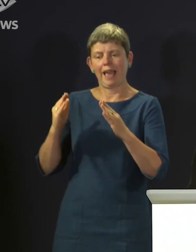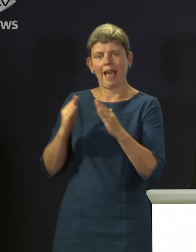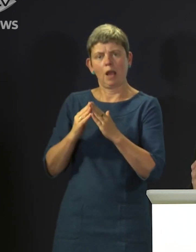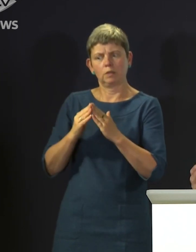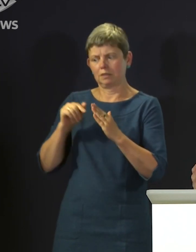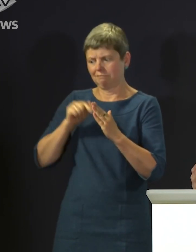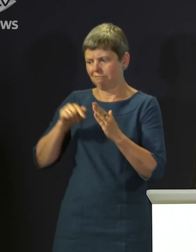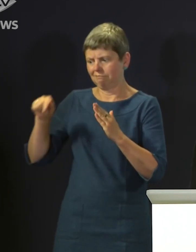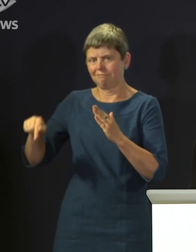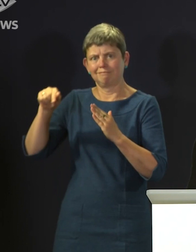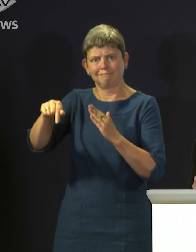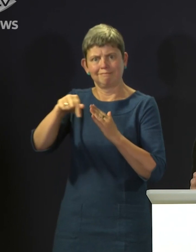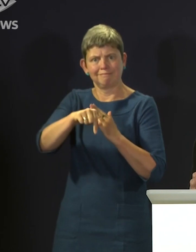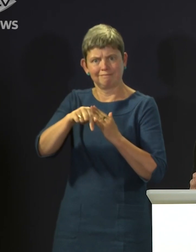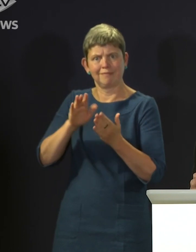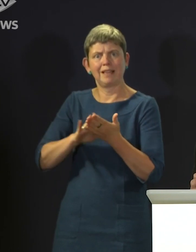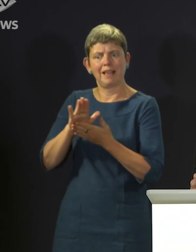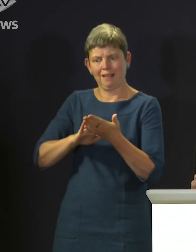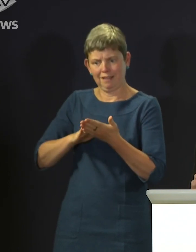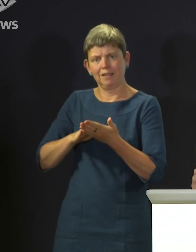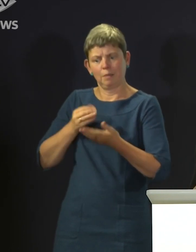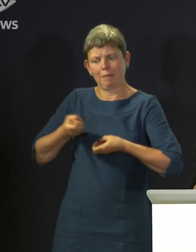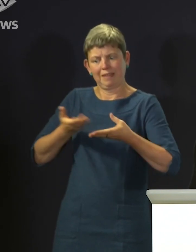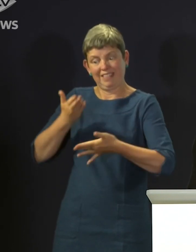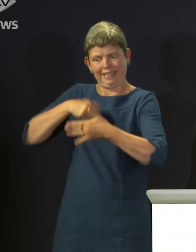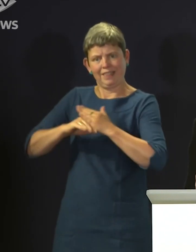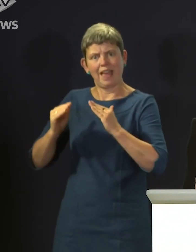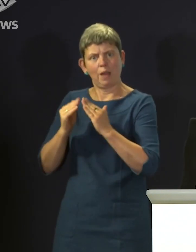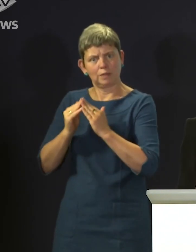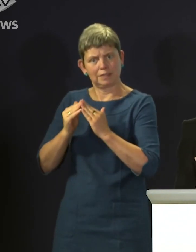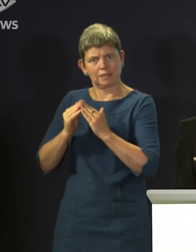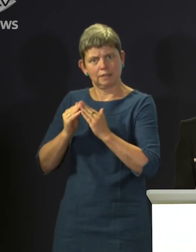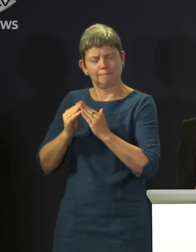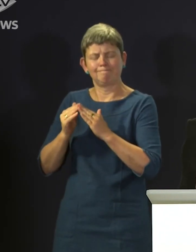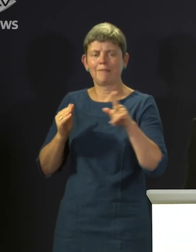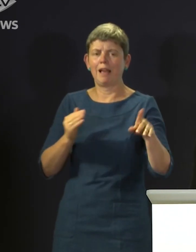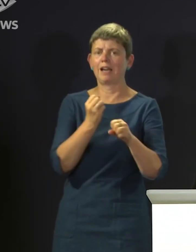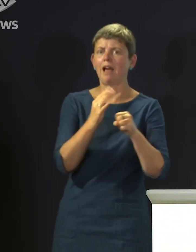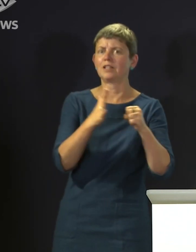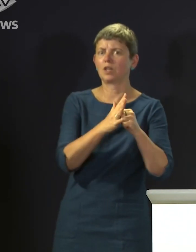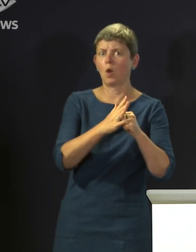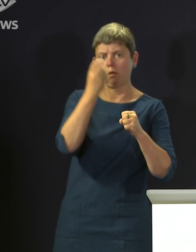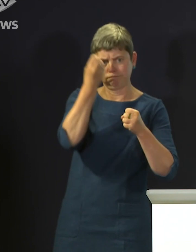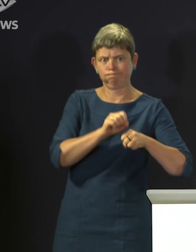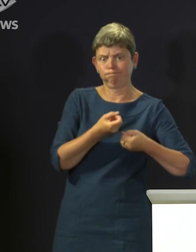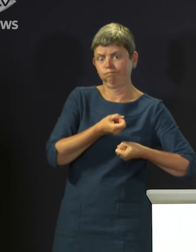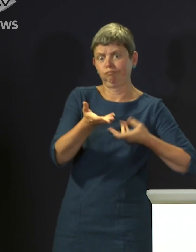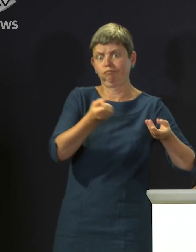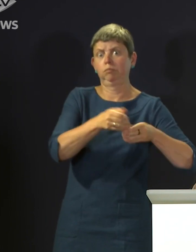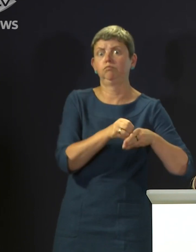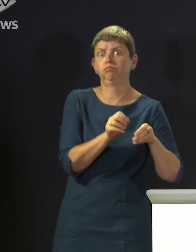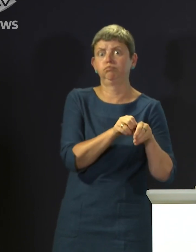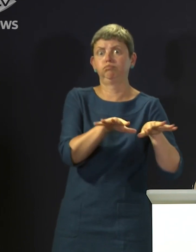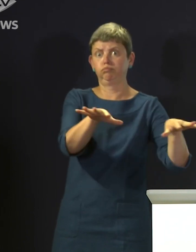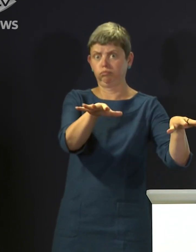where transmission appears to be much more widespread. So that means that we think strong and targeted public health measures have